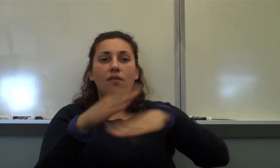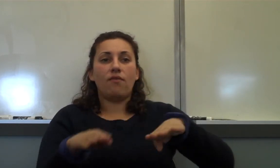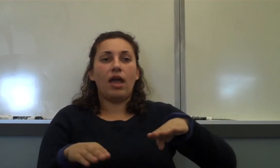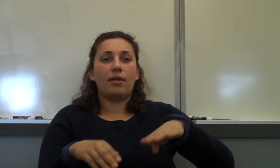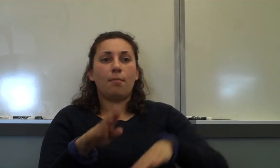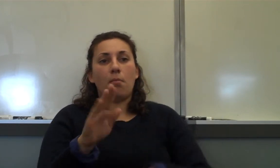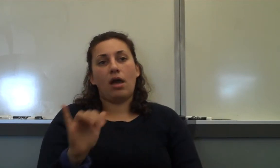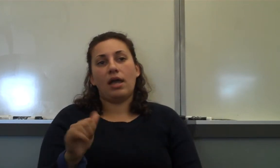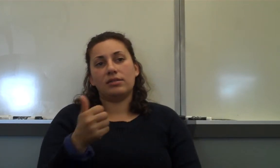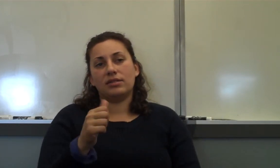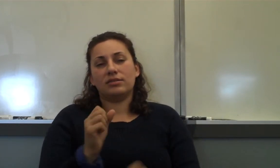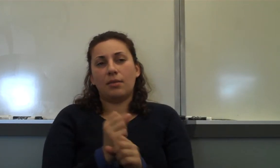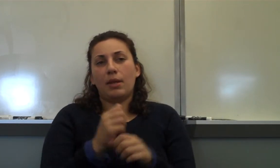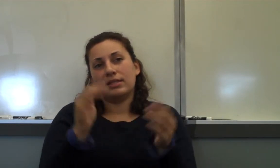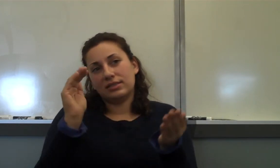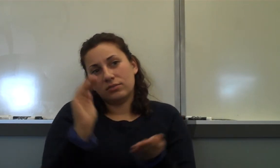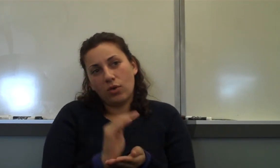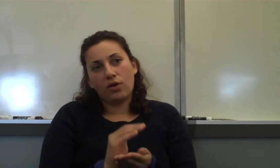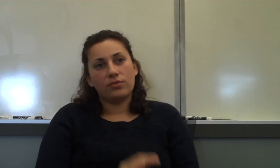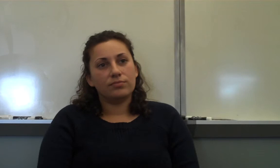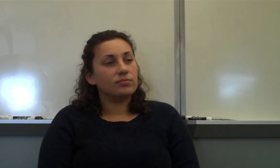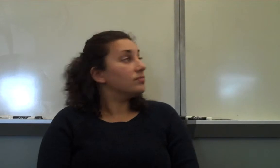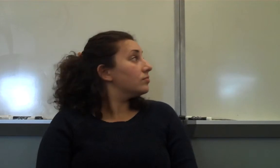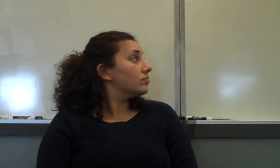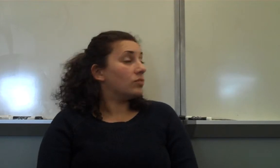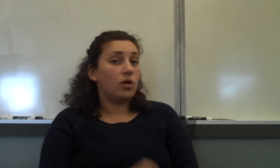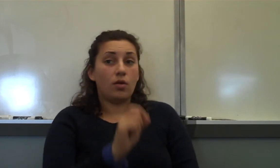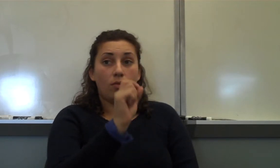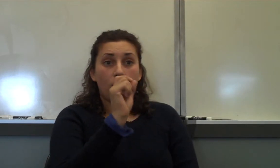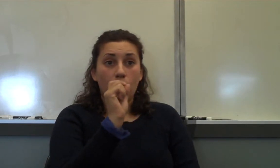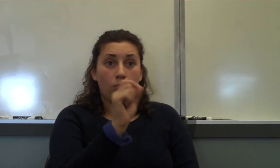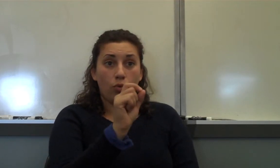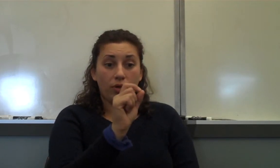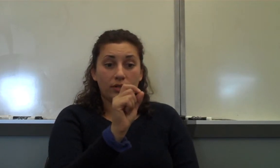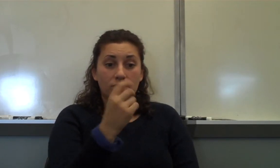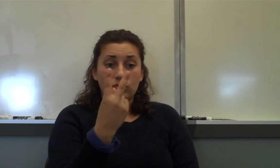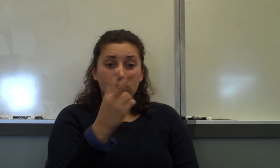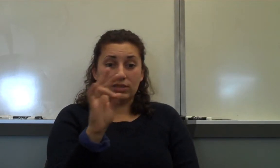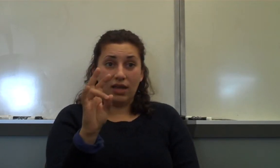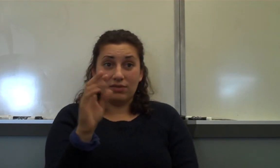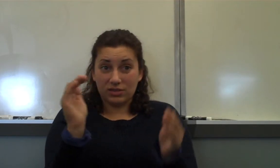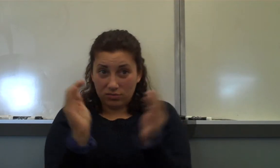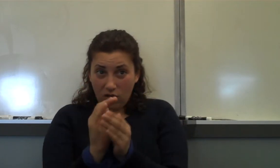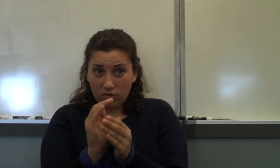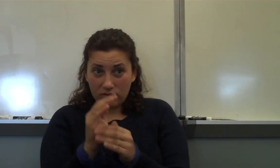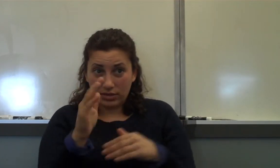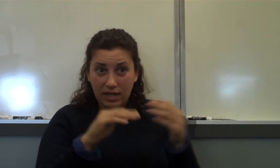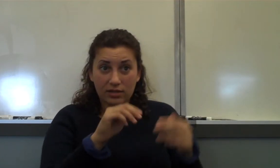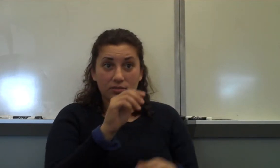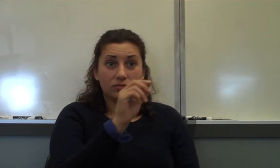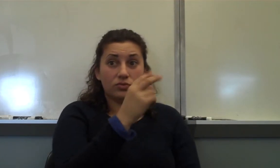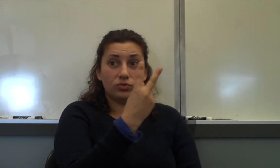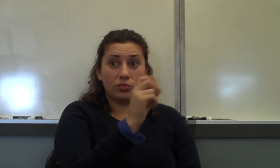make it smaller. Is 0.27 smaller than 2.7? Yeah, it is. It's going in the right